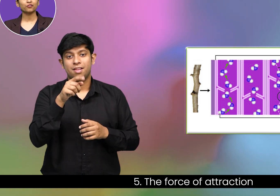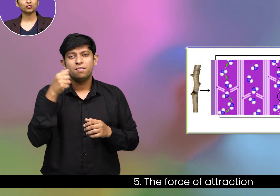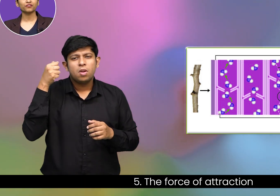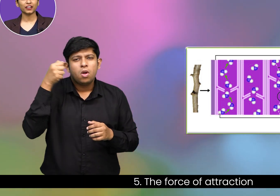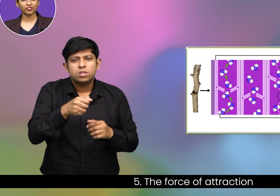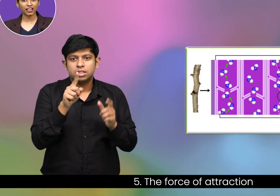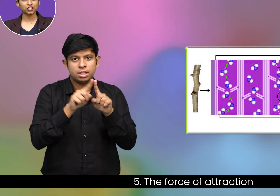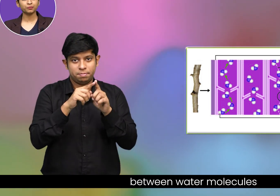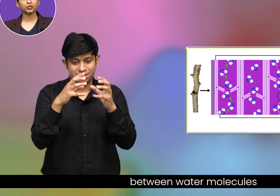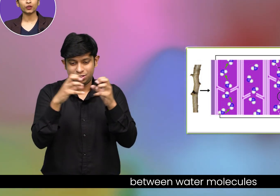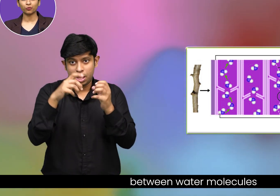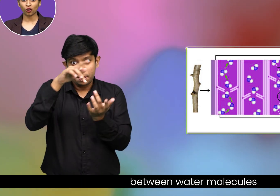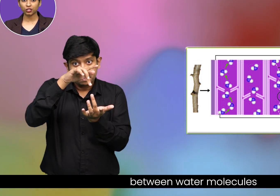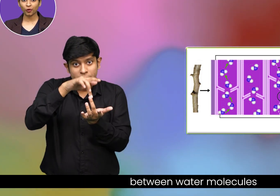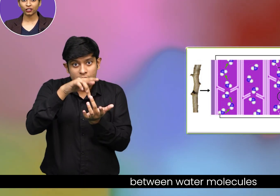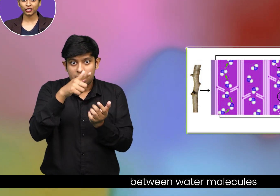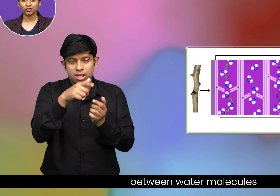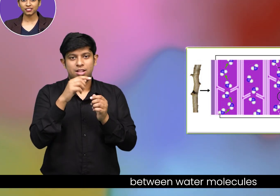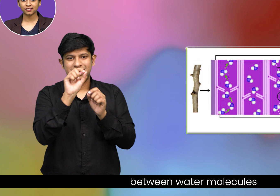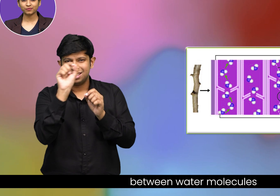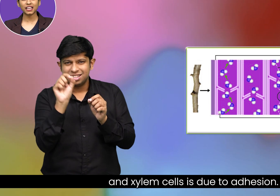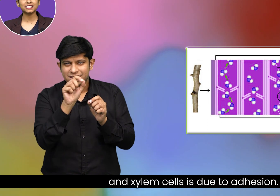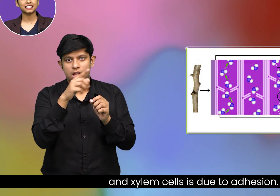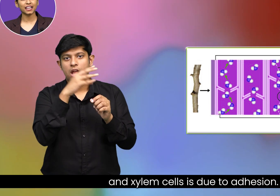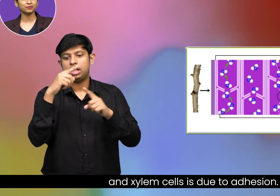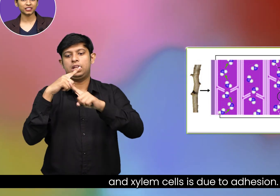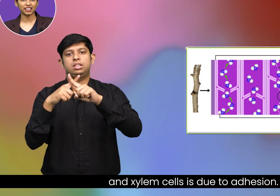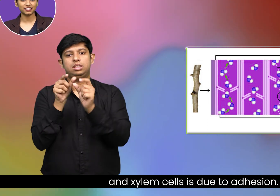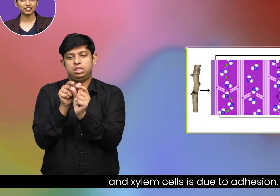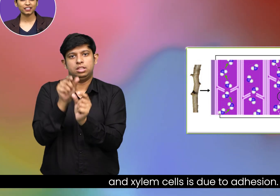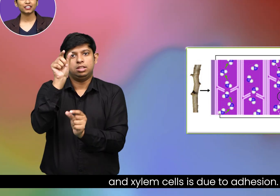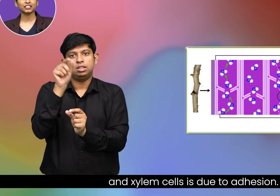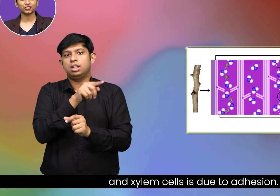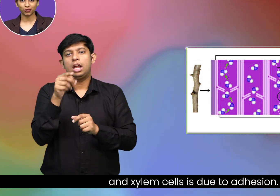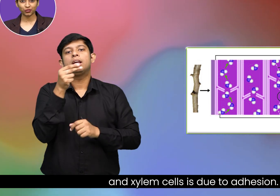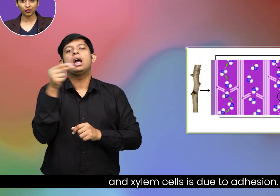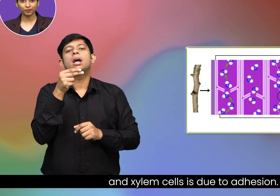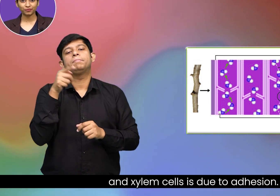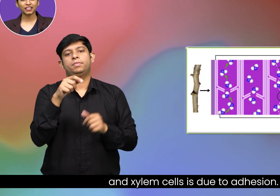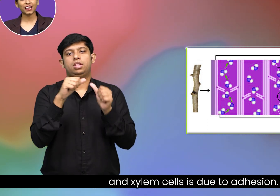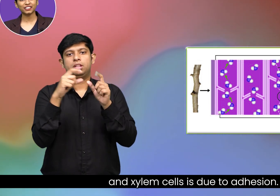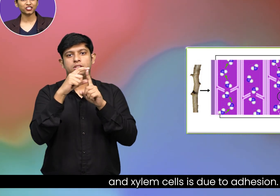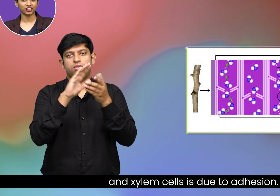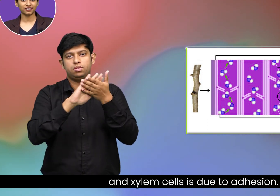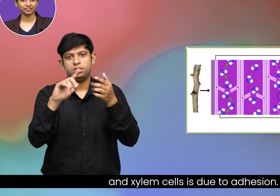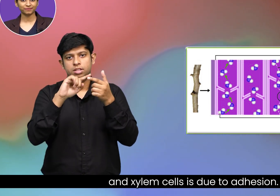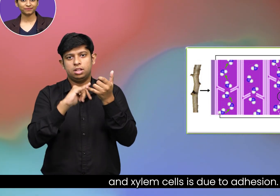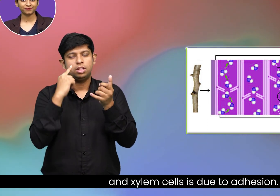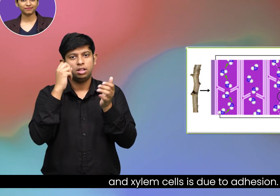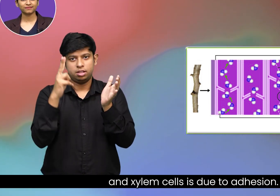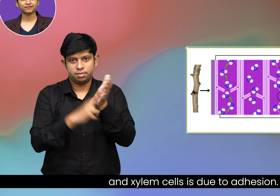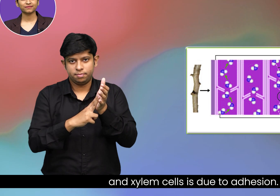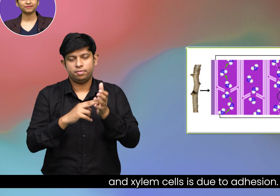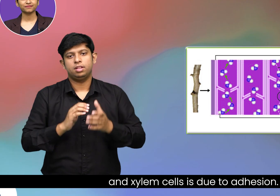The force of attraction between water molecules and xylem cells is due to adhesion.